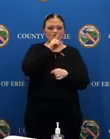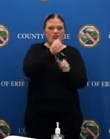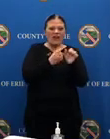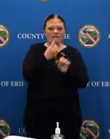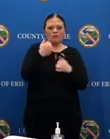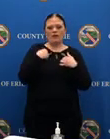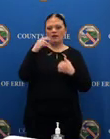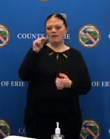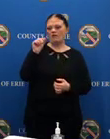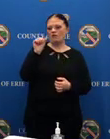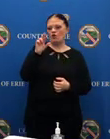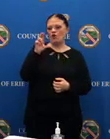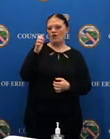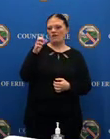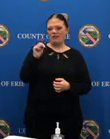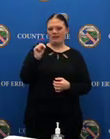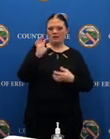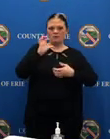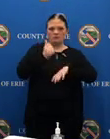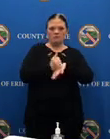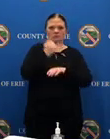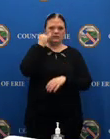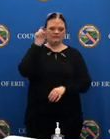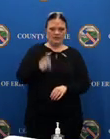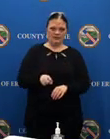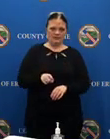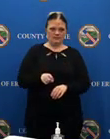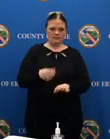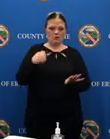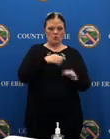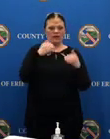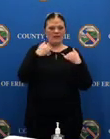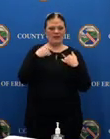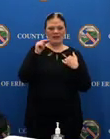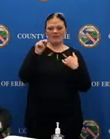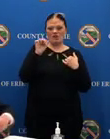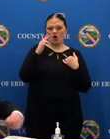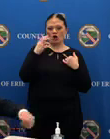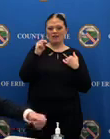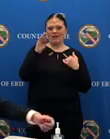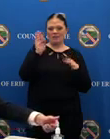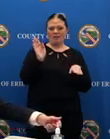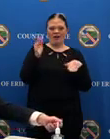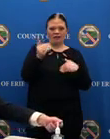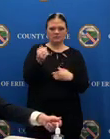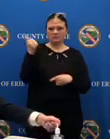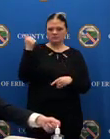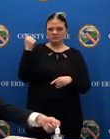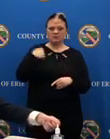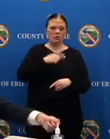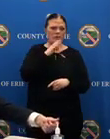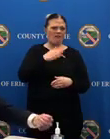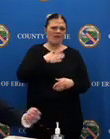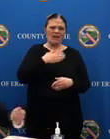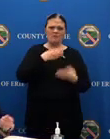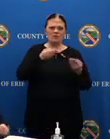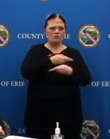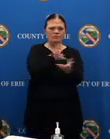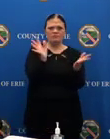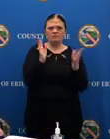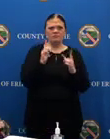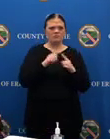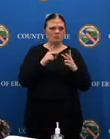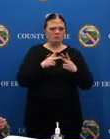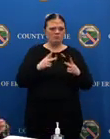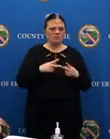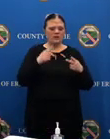has Narcan in place in case it's needed. So again, we have these Narcan boxes that we are happy to give places that